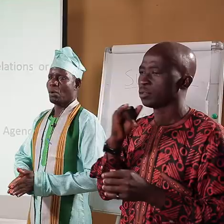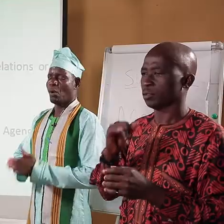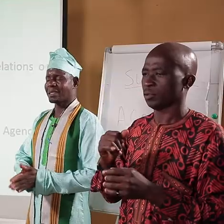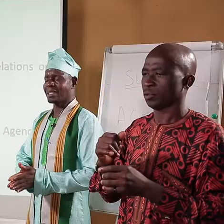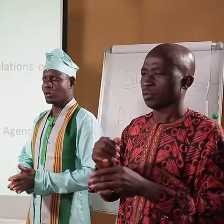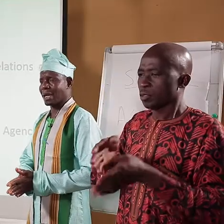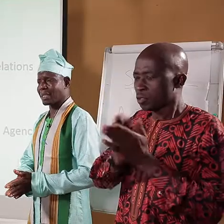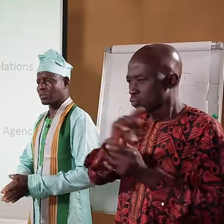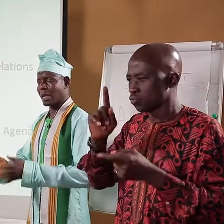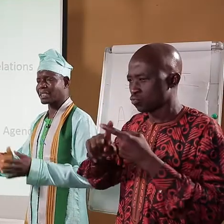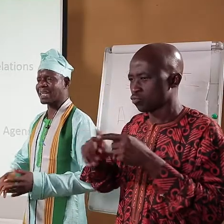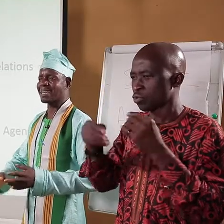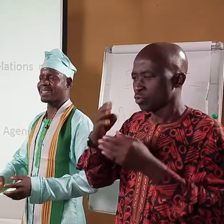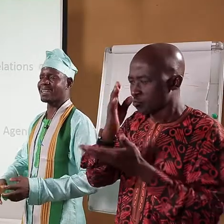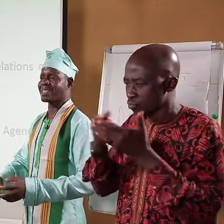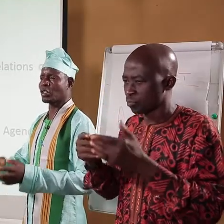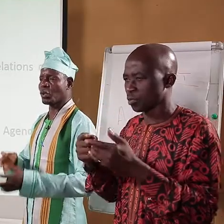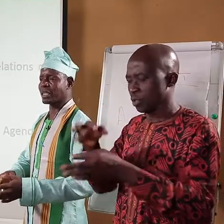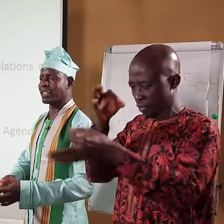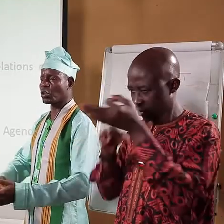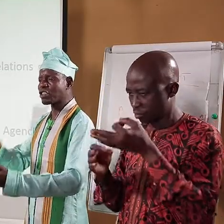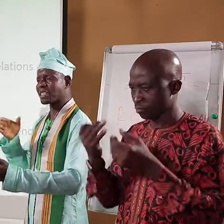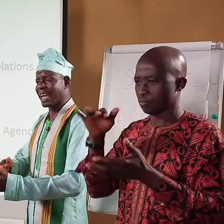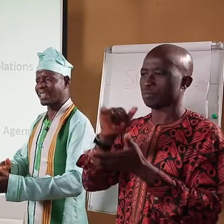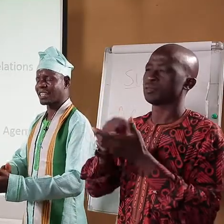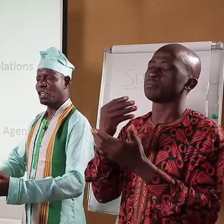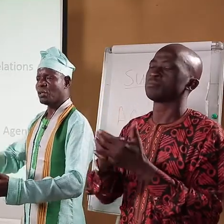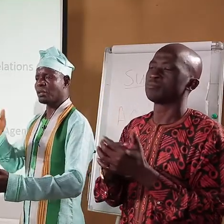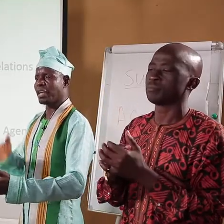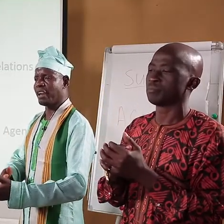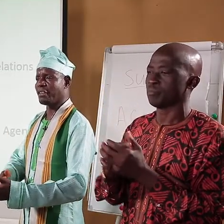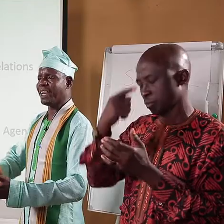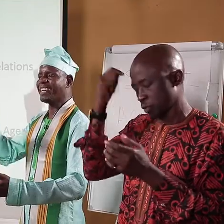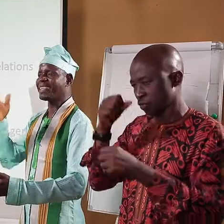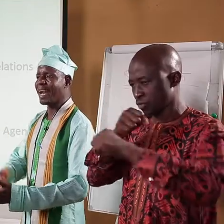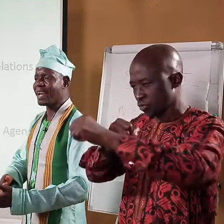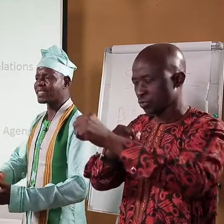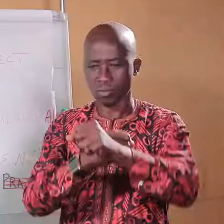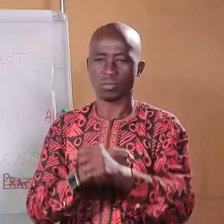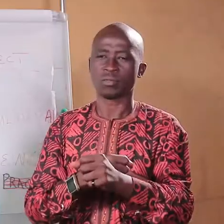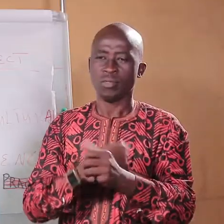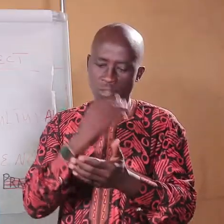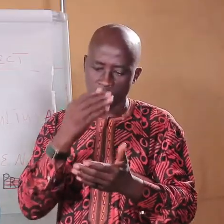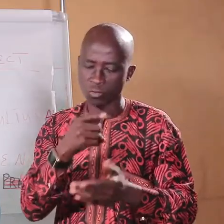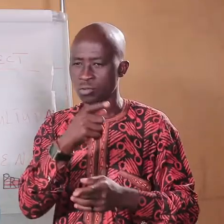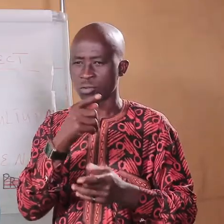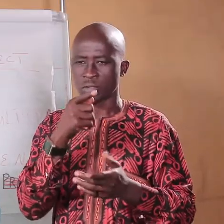collaterals. What is collaterals? Collaterals is the security, those things you give in case